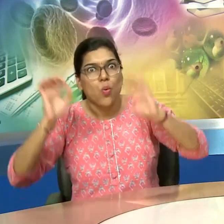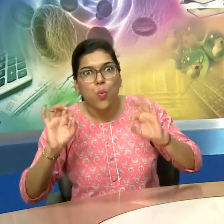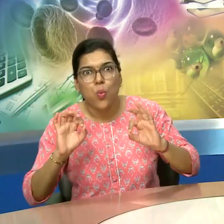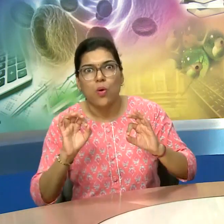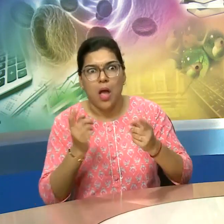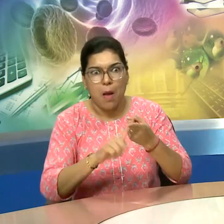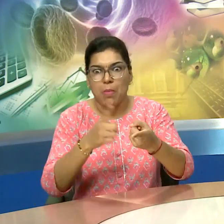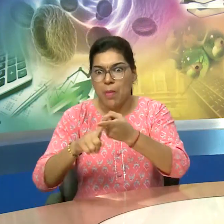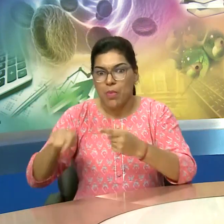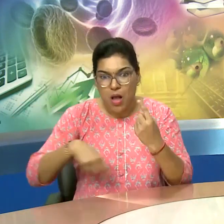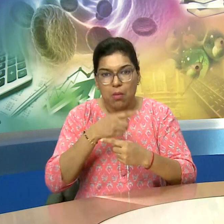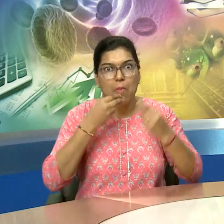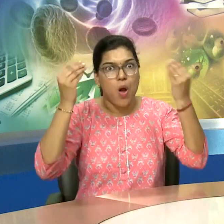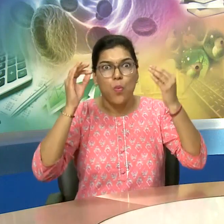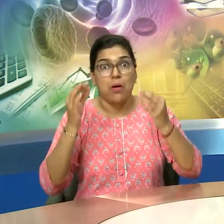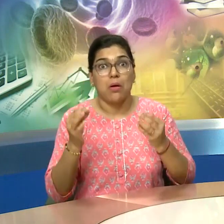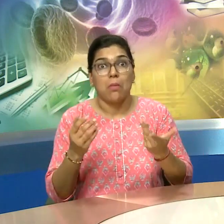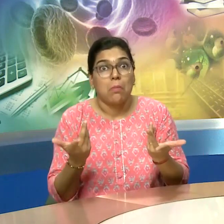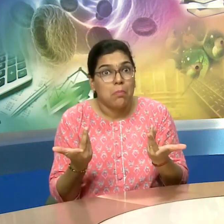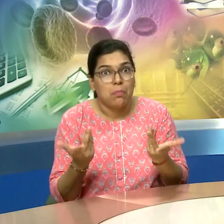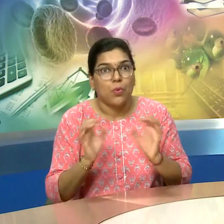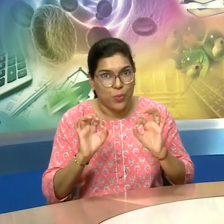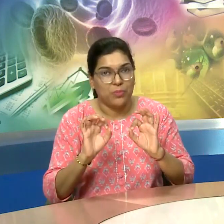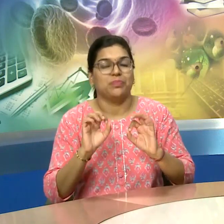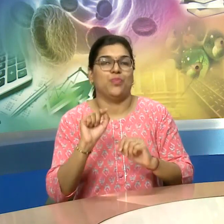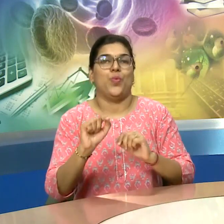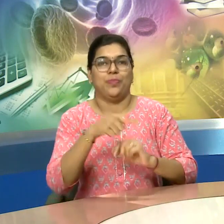then all the system would get disturbed.